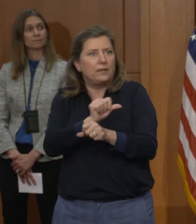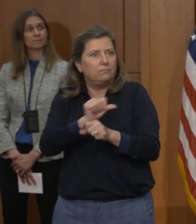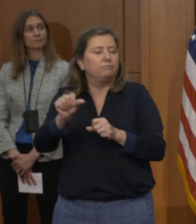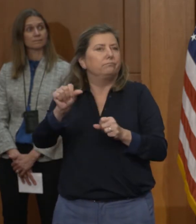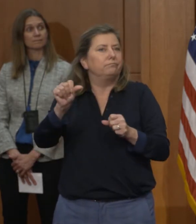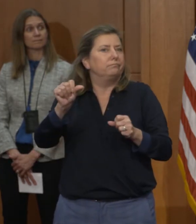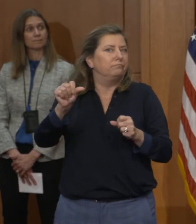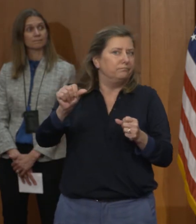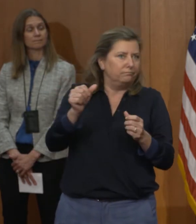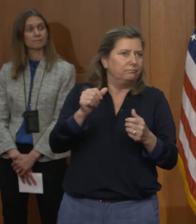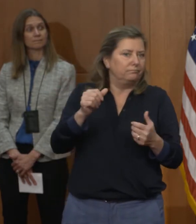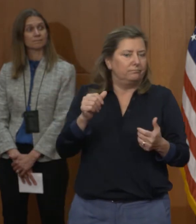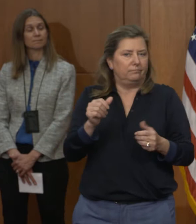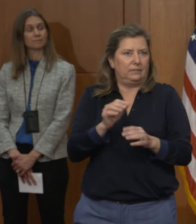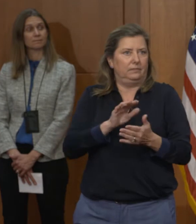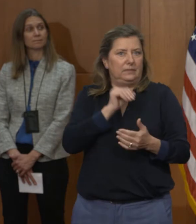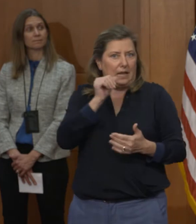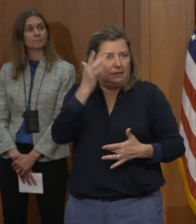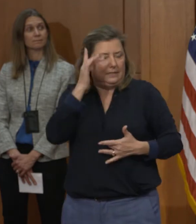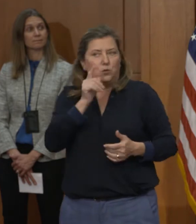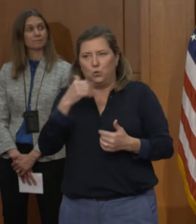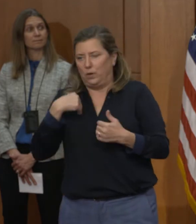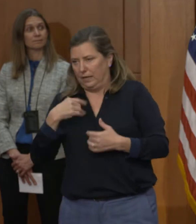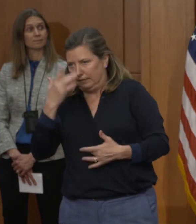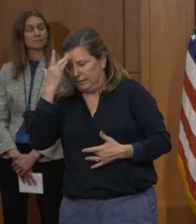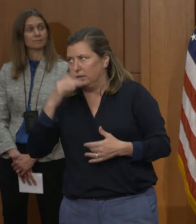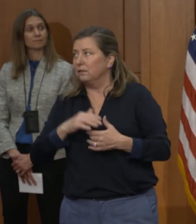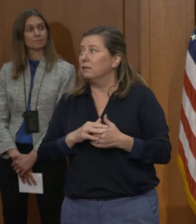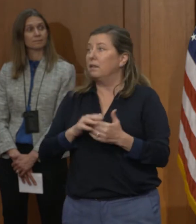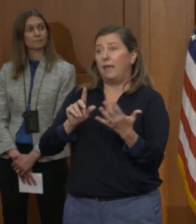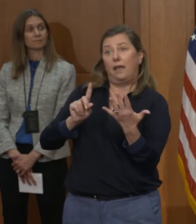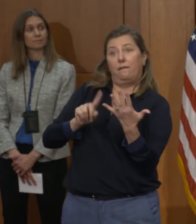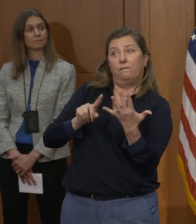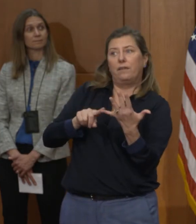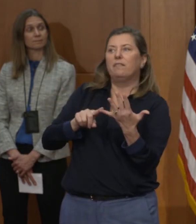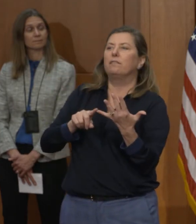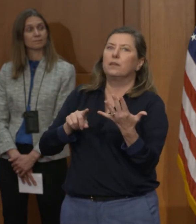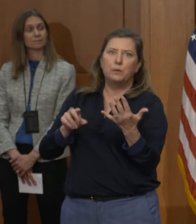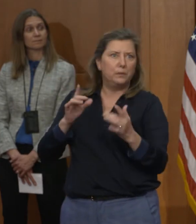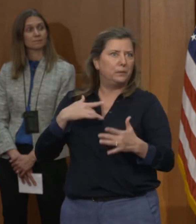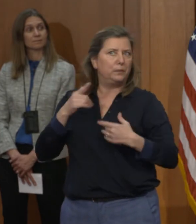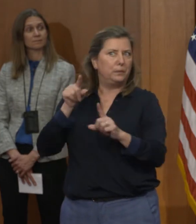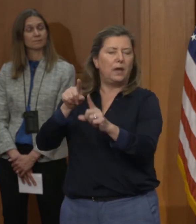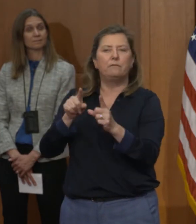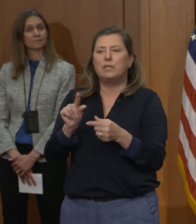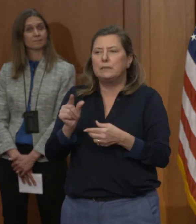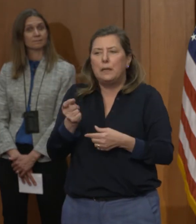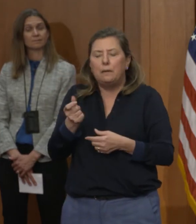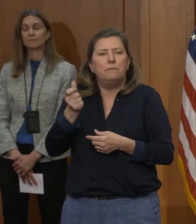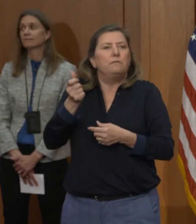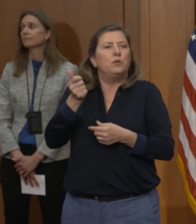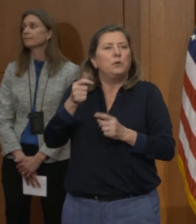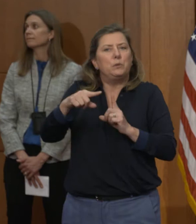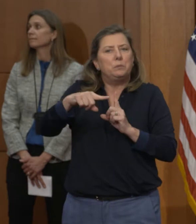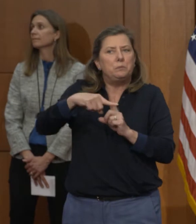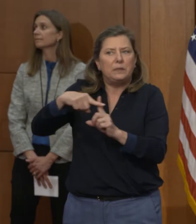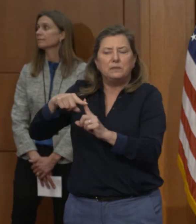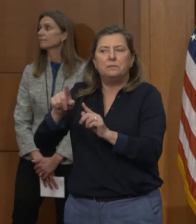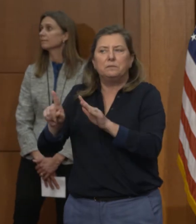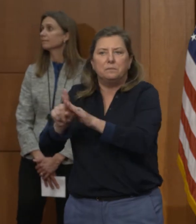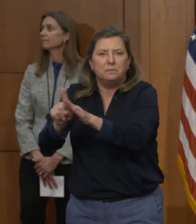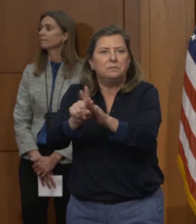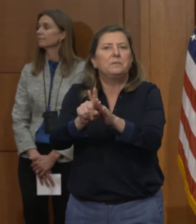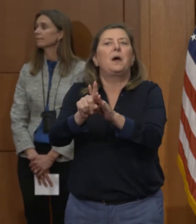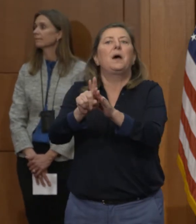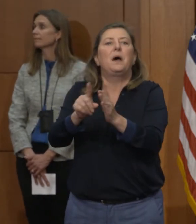to step 5, which is where we have just kind of an ongoing, very small amount of disease that we can pretty quickly